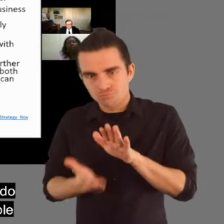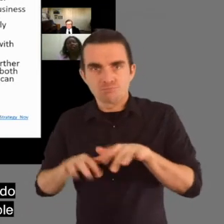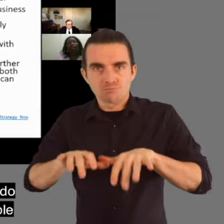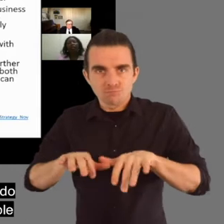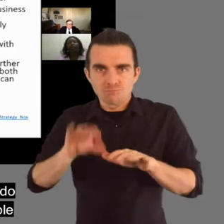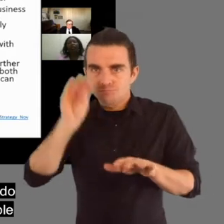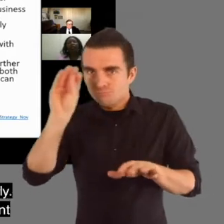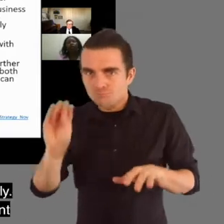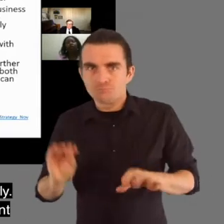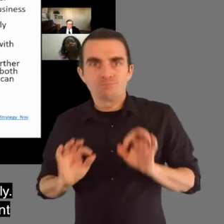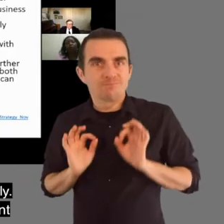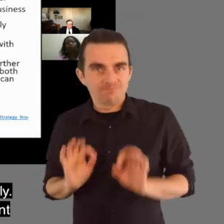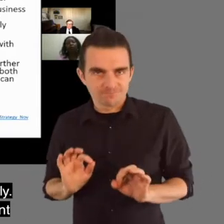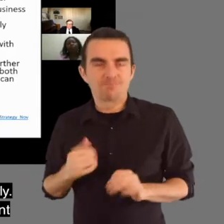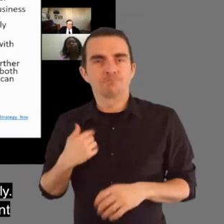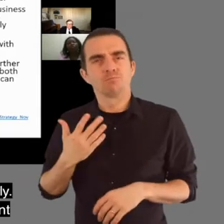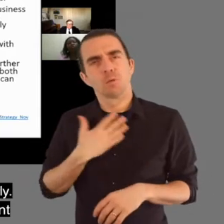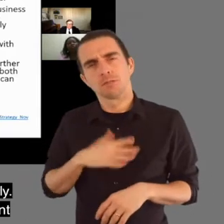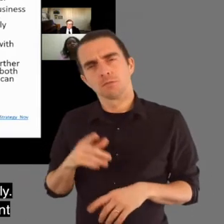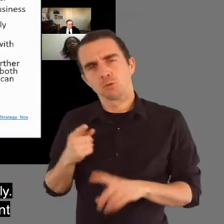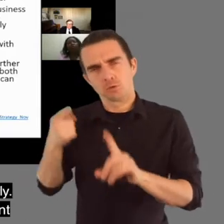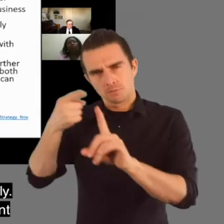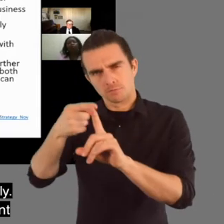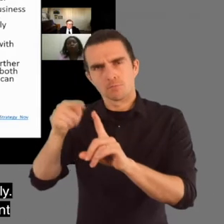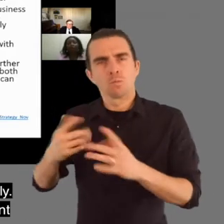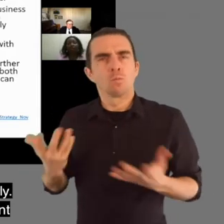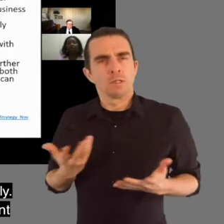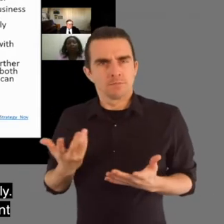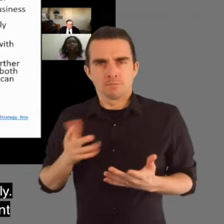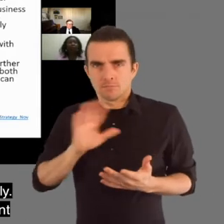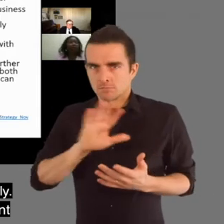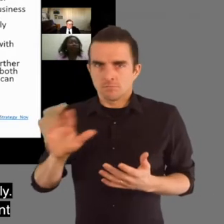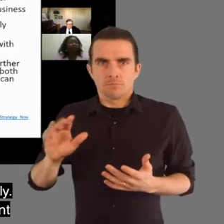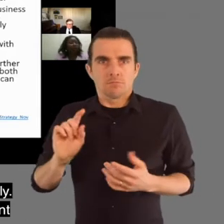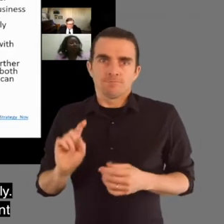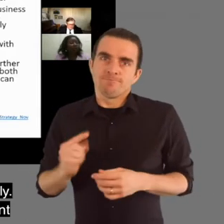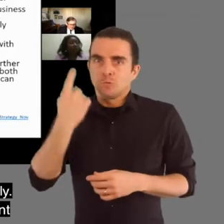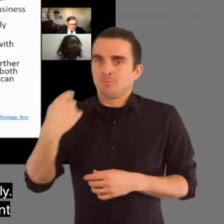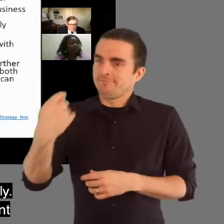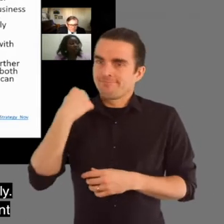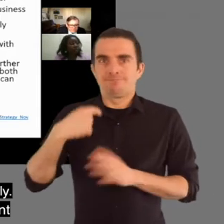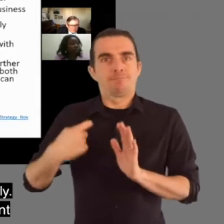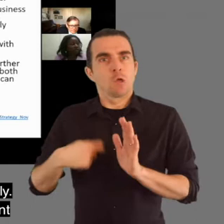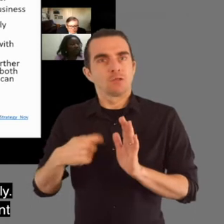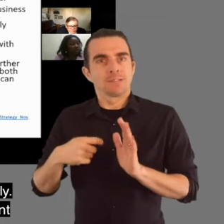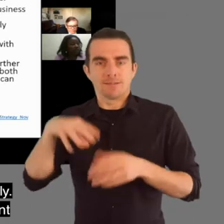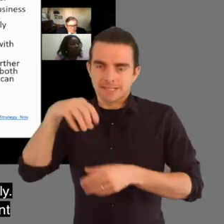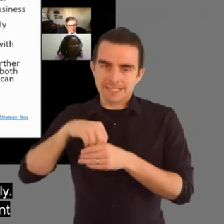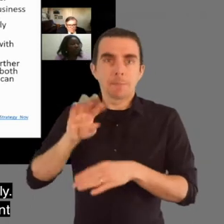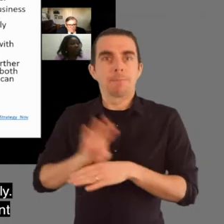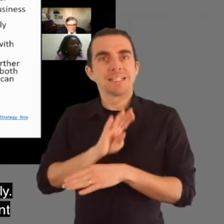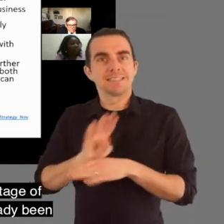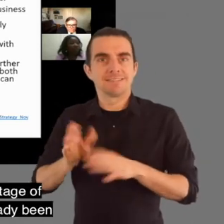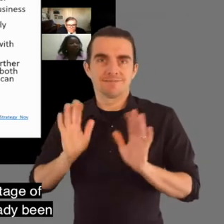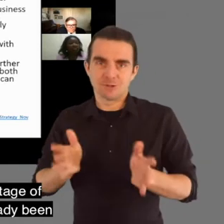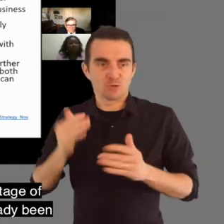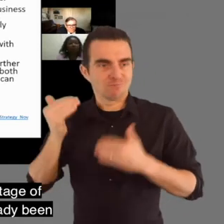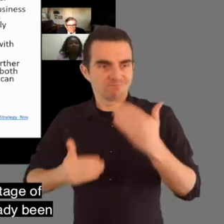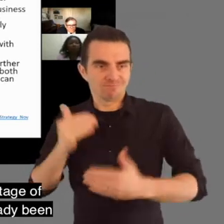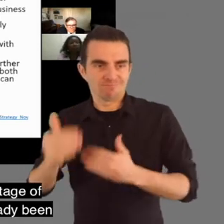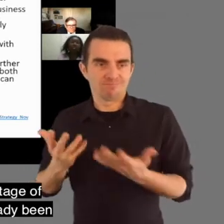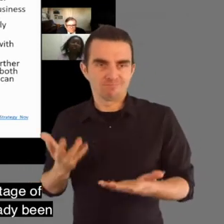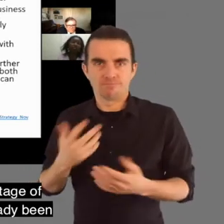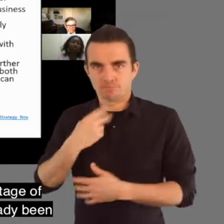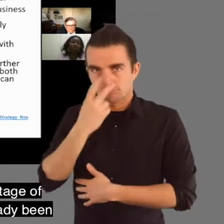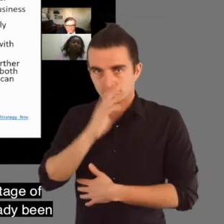and be able to keep their books properly. I'd also like to add the point that the findings from